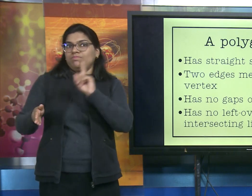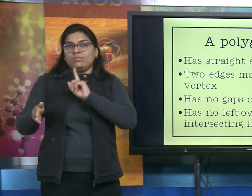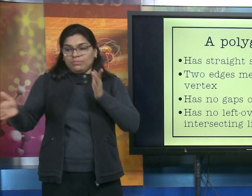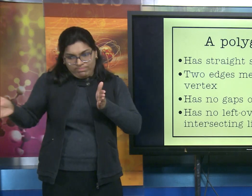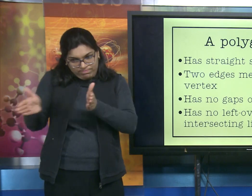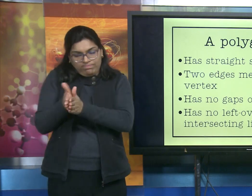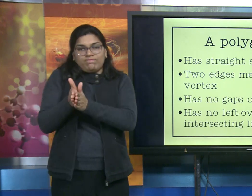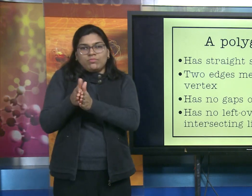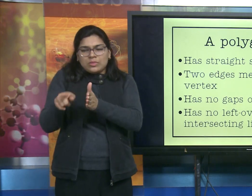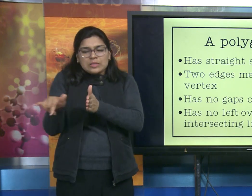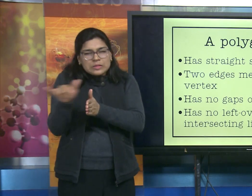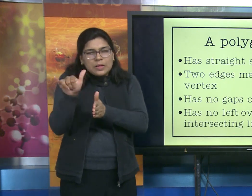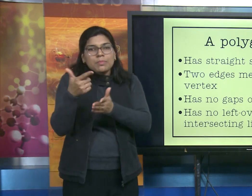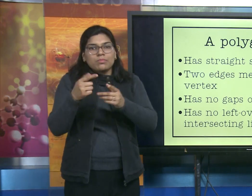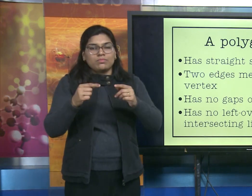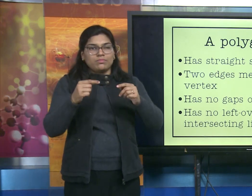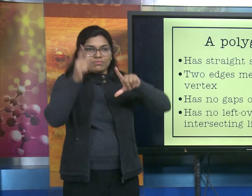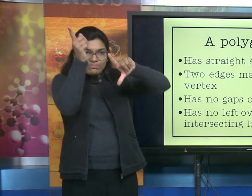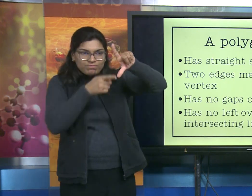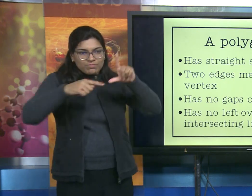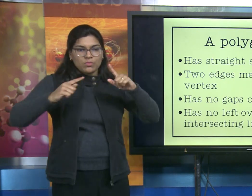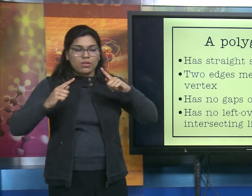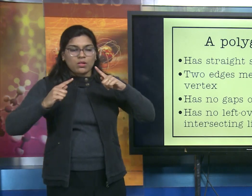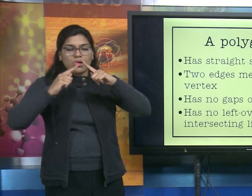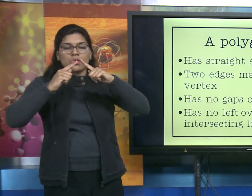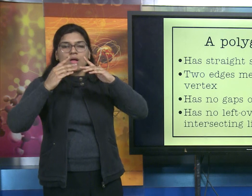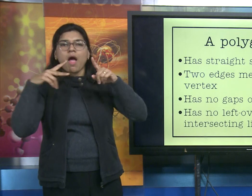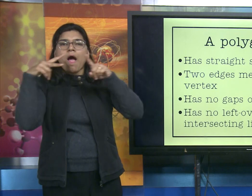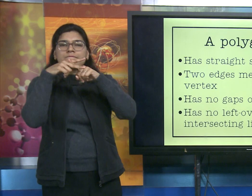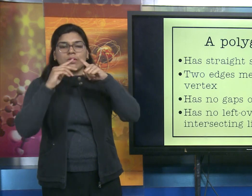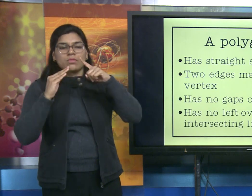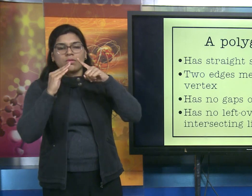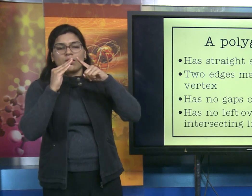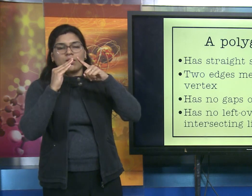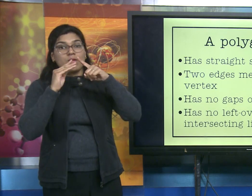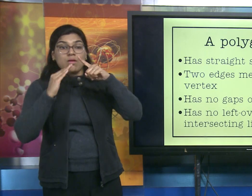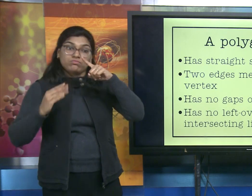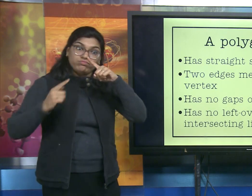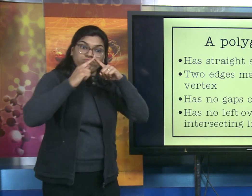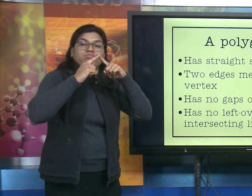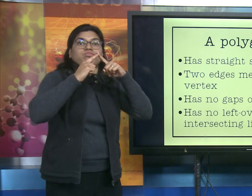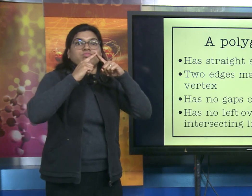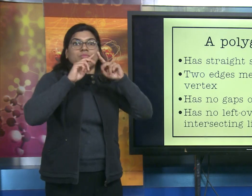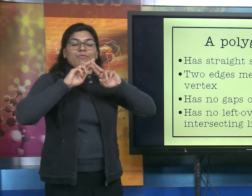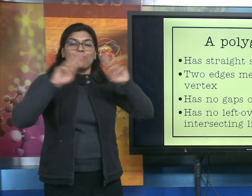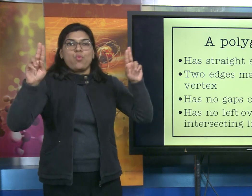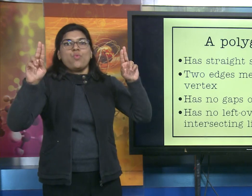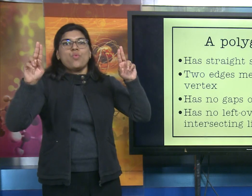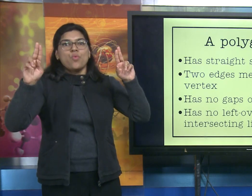space. See, the line should be properly connected. There should not be any gap.